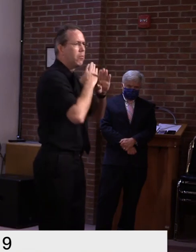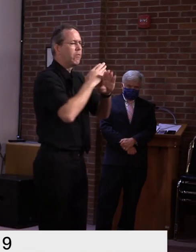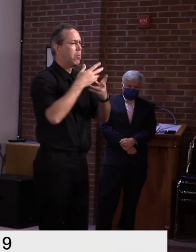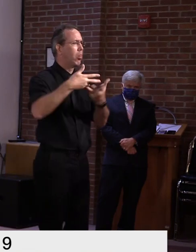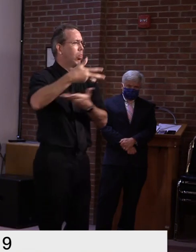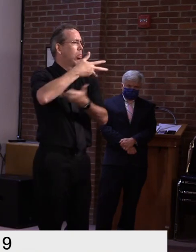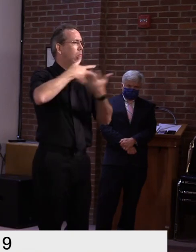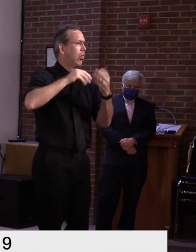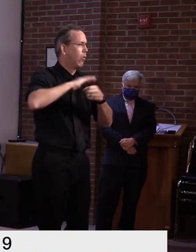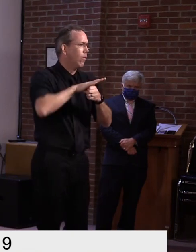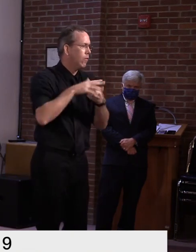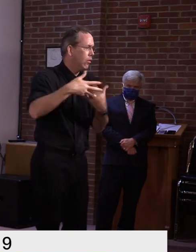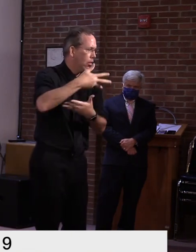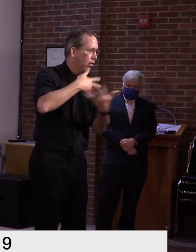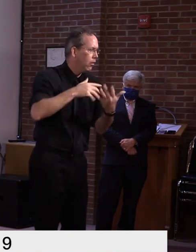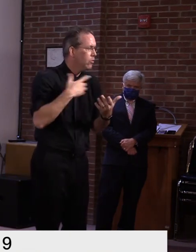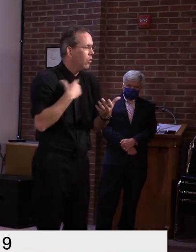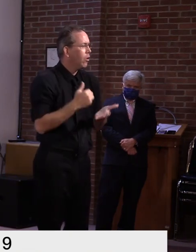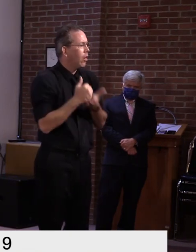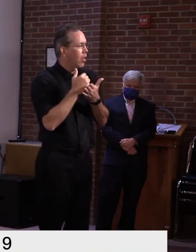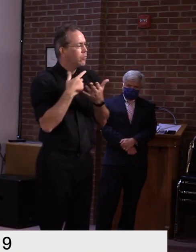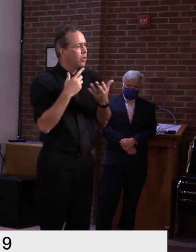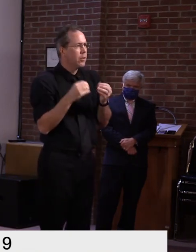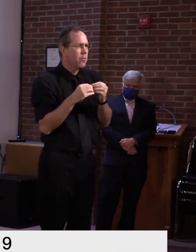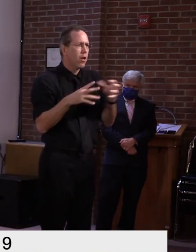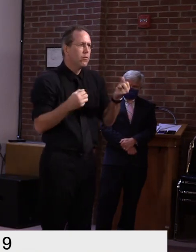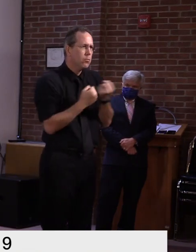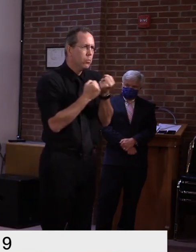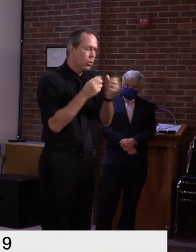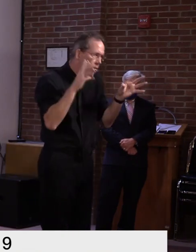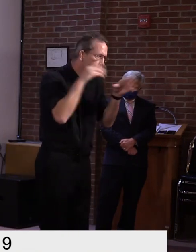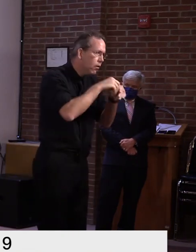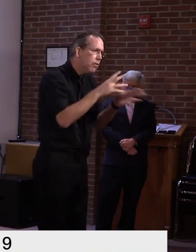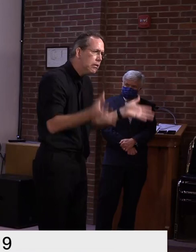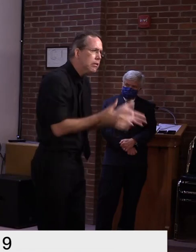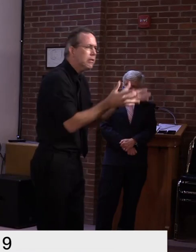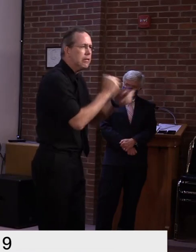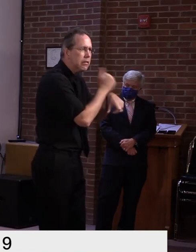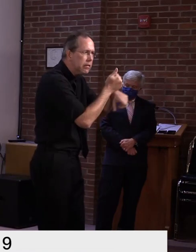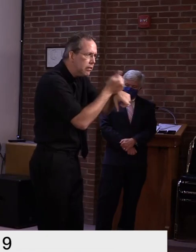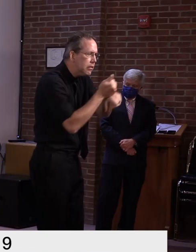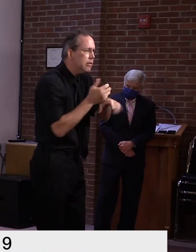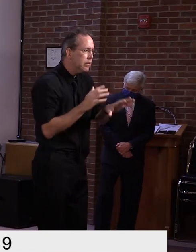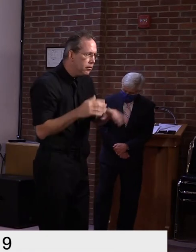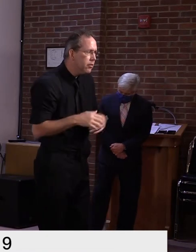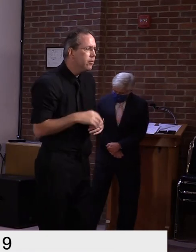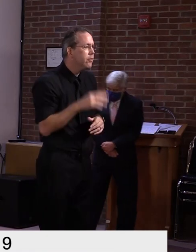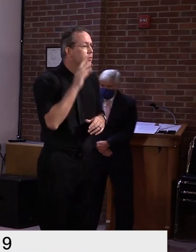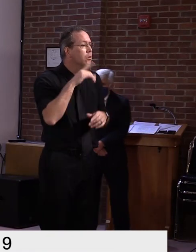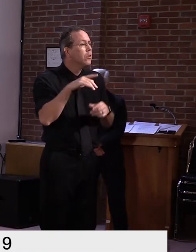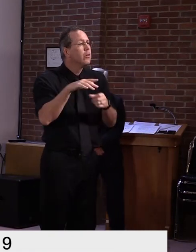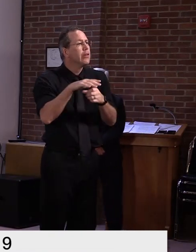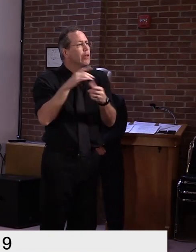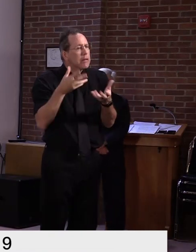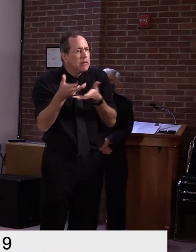We'll work through the state police and local officials to ensure we're doing everything possible to minimize that impact.